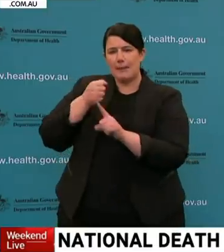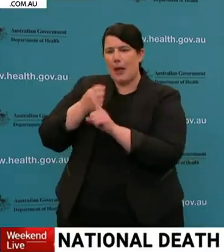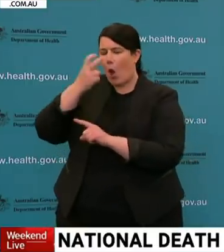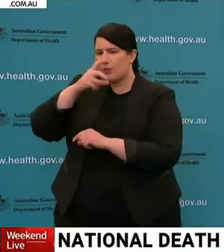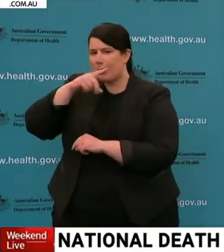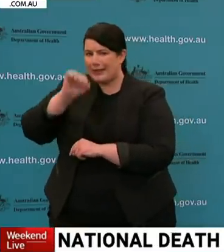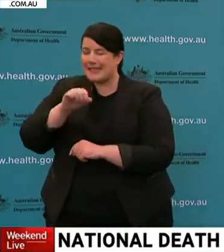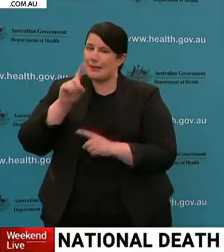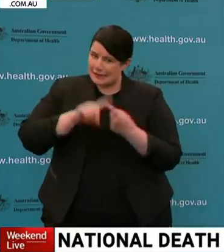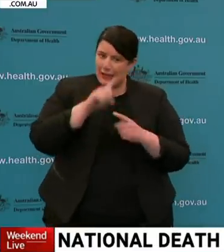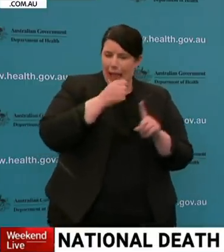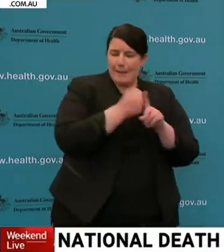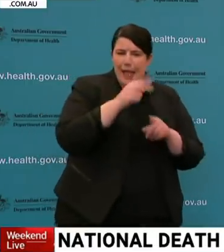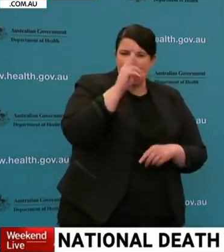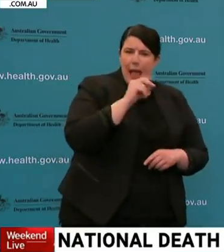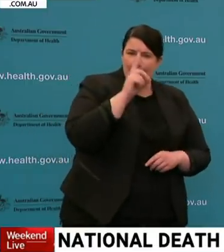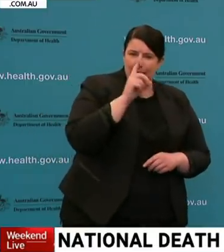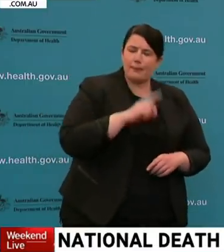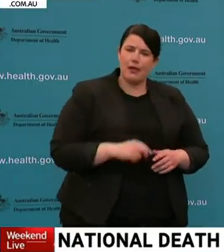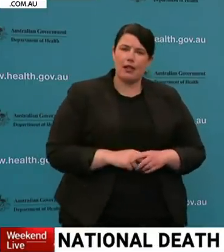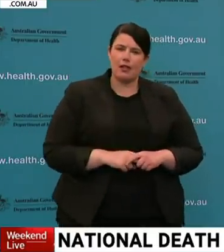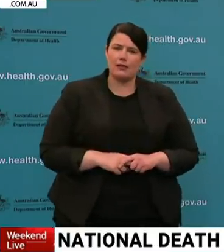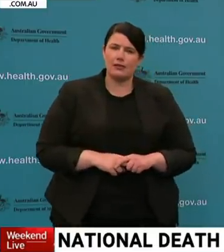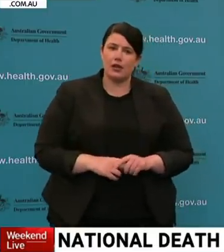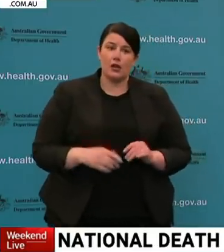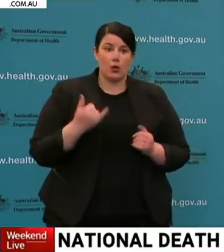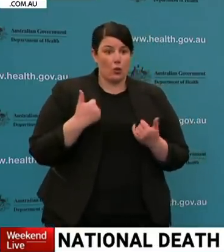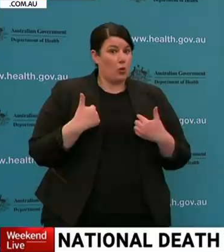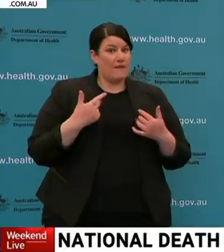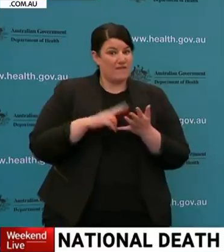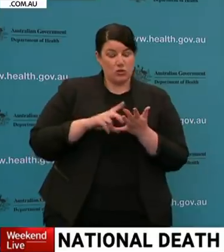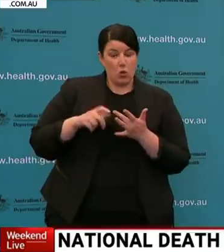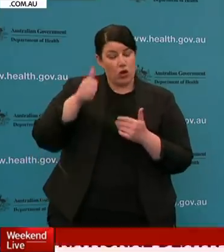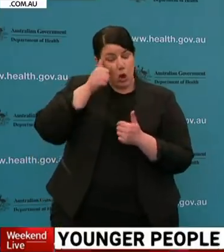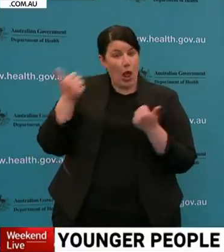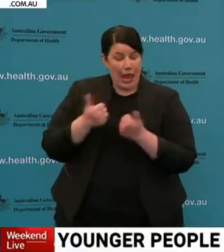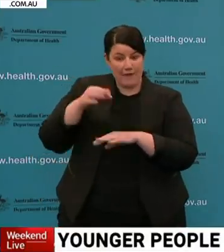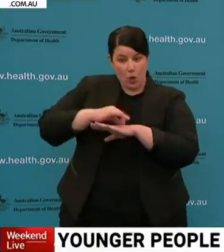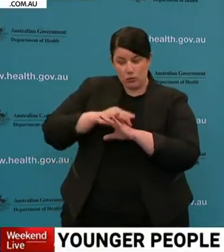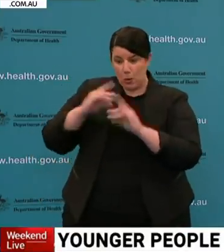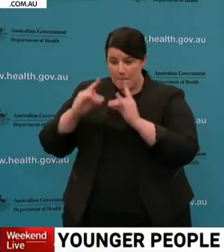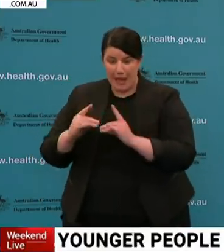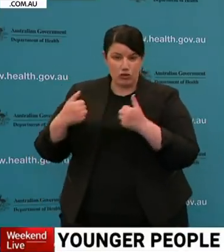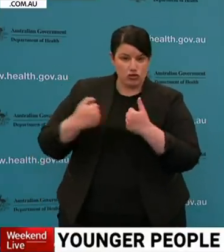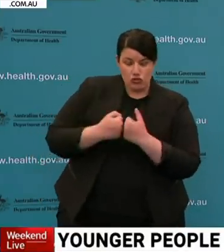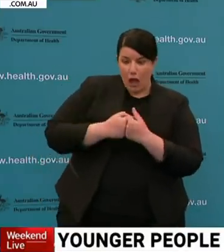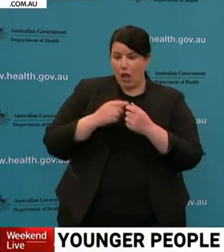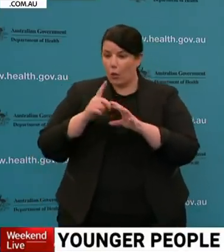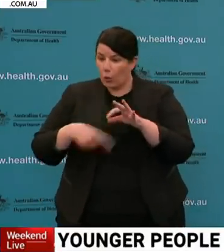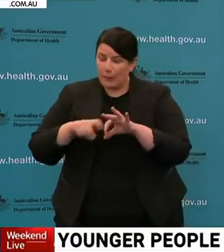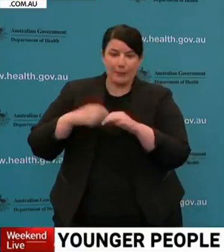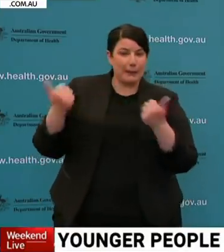we're comfortable with the current, we're very comfortable with current capacity down in Victoria at the moment. And